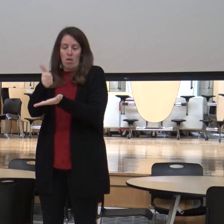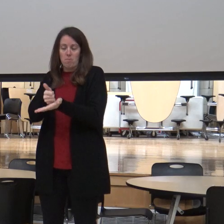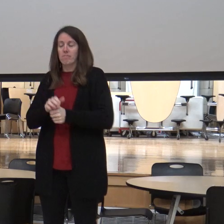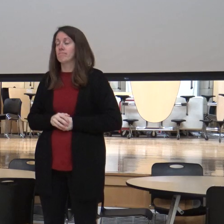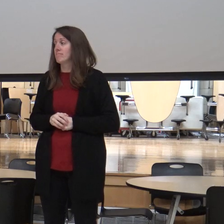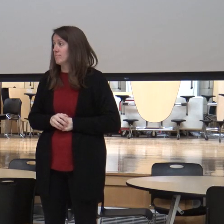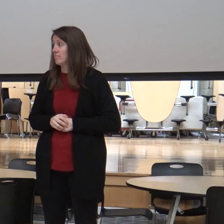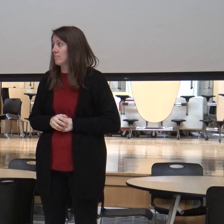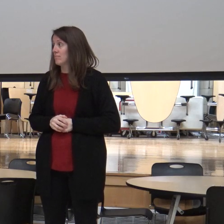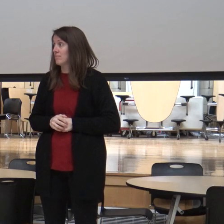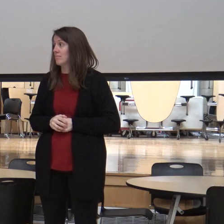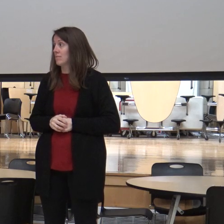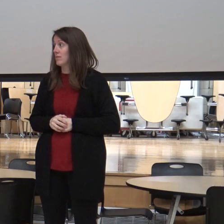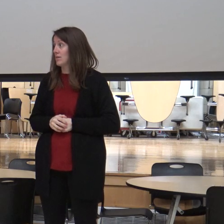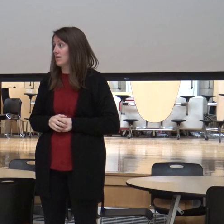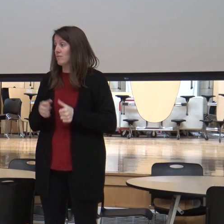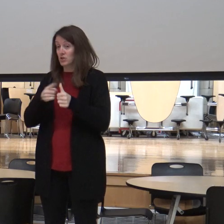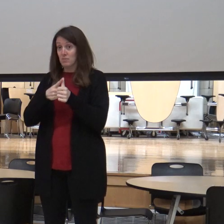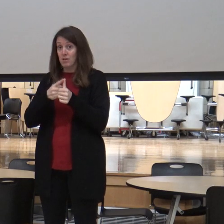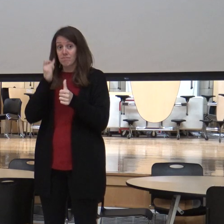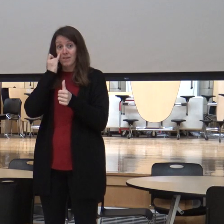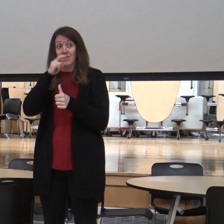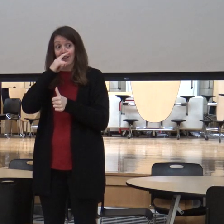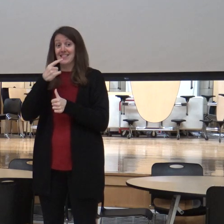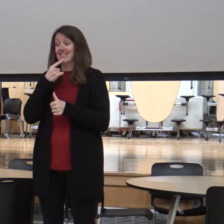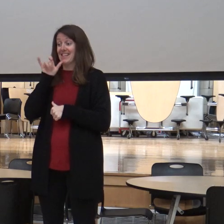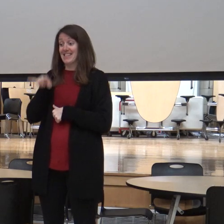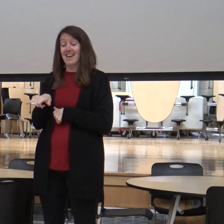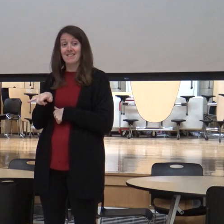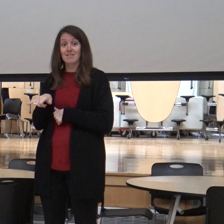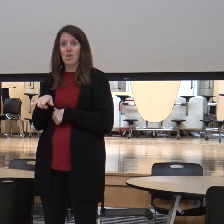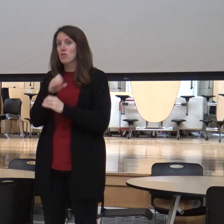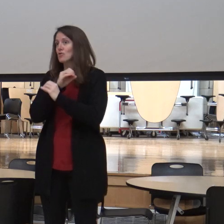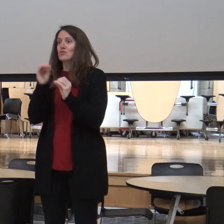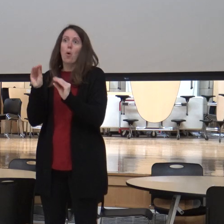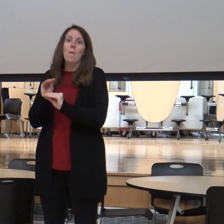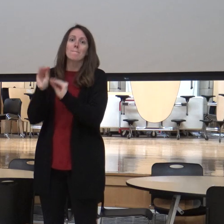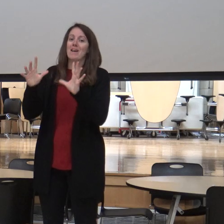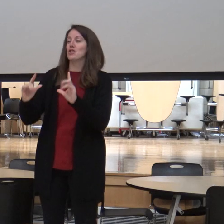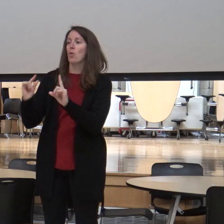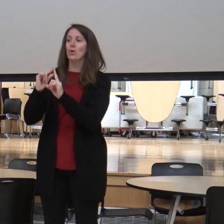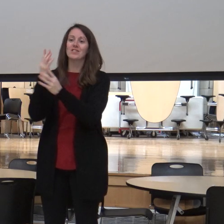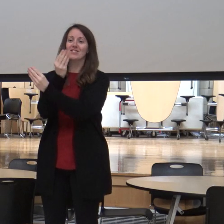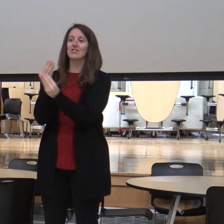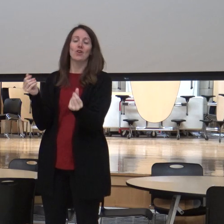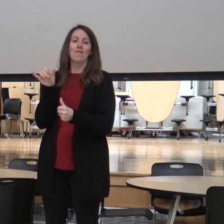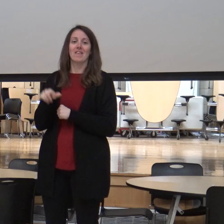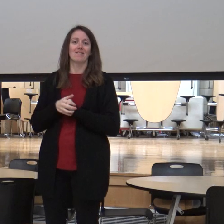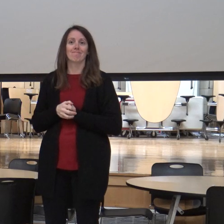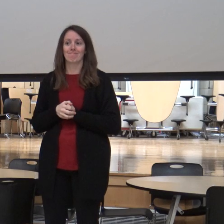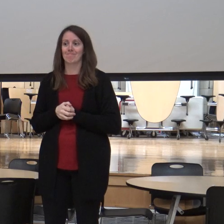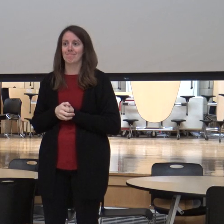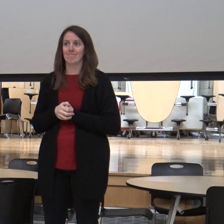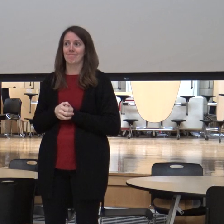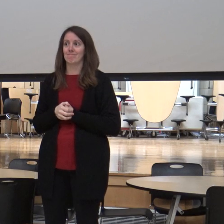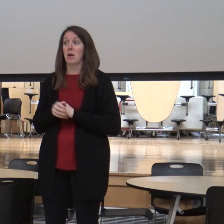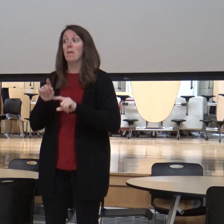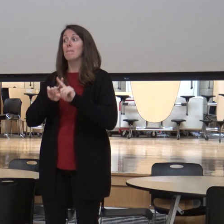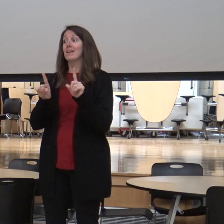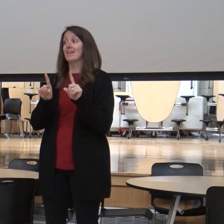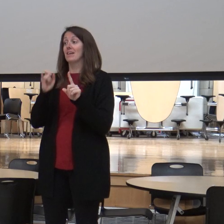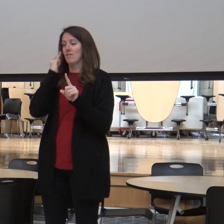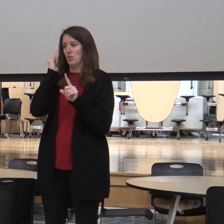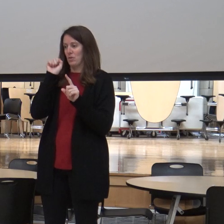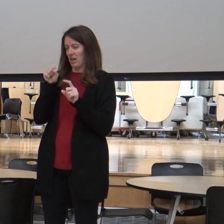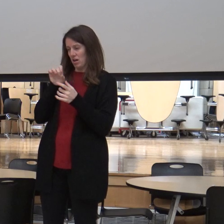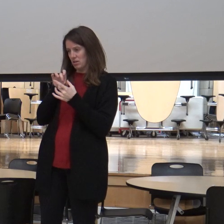First of all, if they say that, there's no magic words. You want the pain to go away, there's no magic words that's going to make the pain right there go away. But if you can align